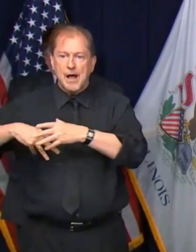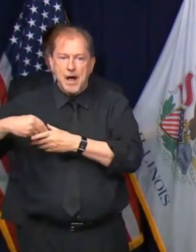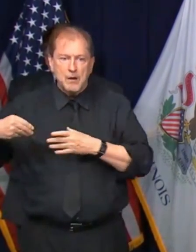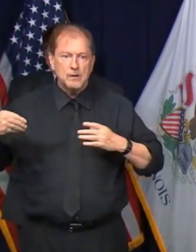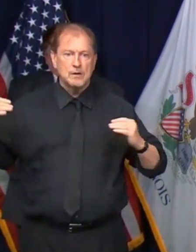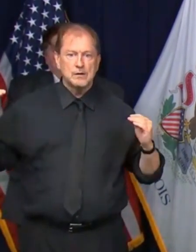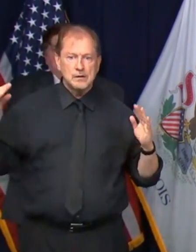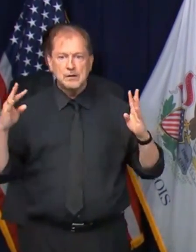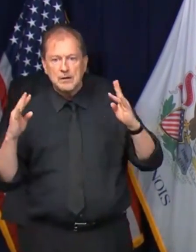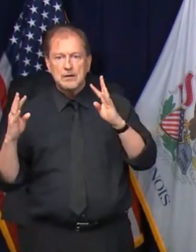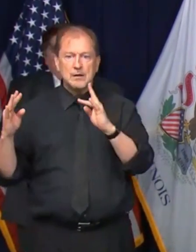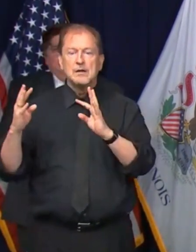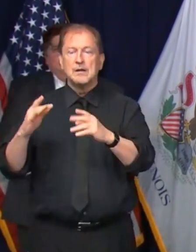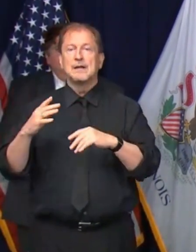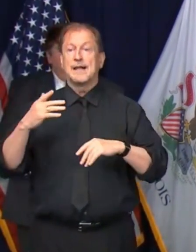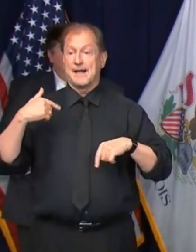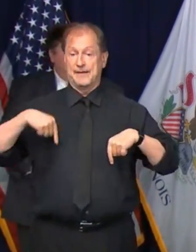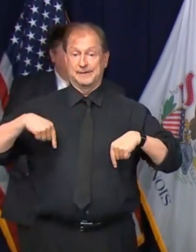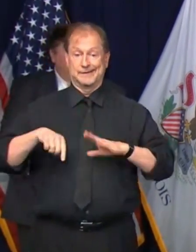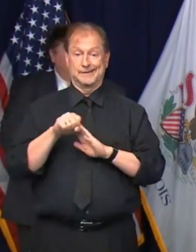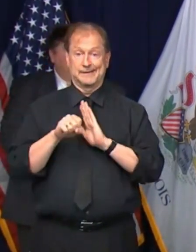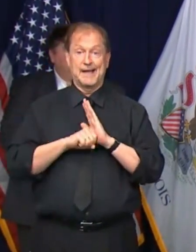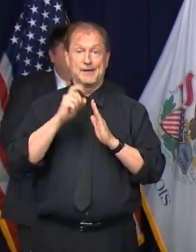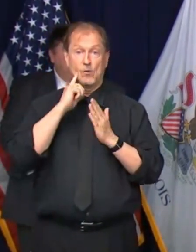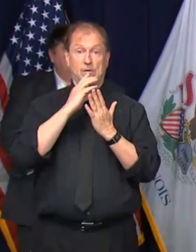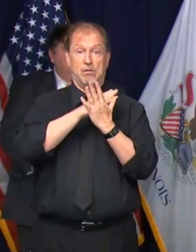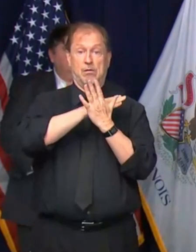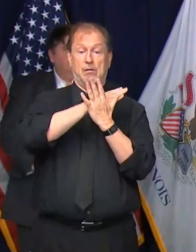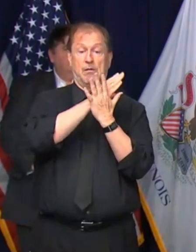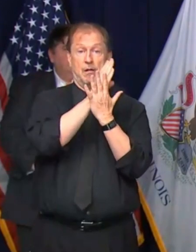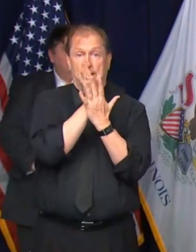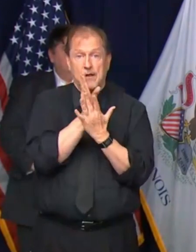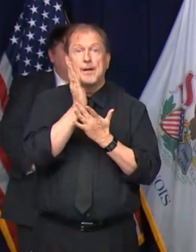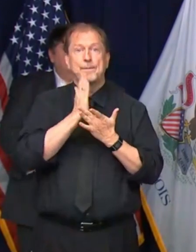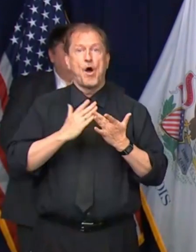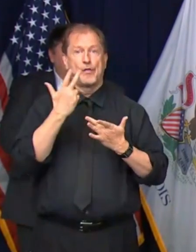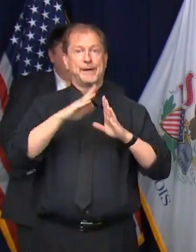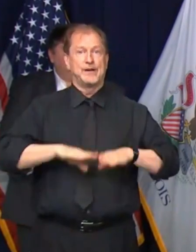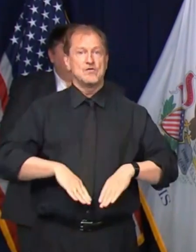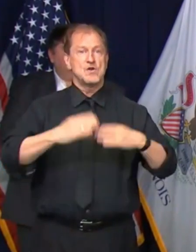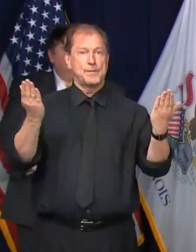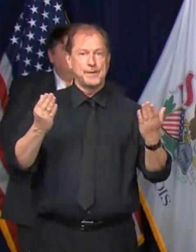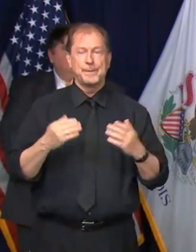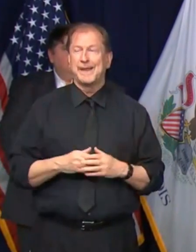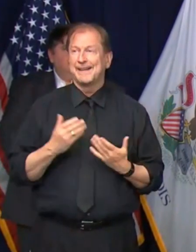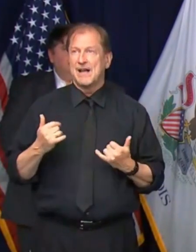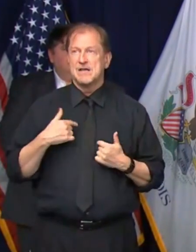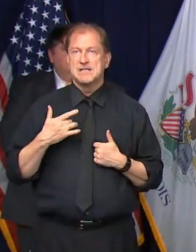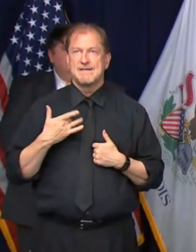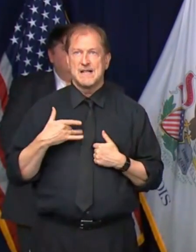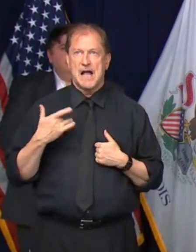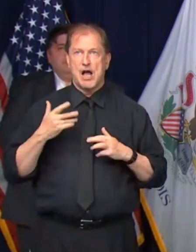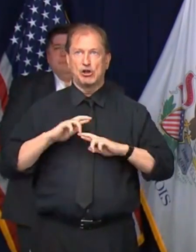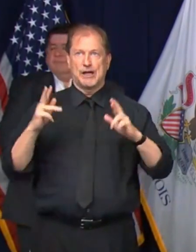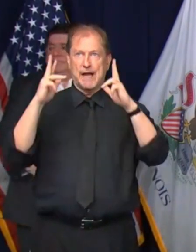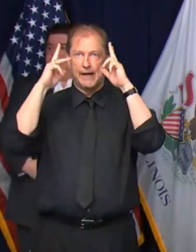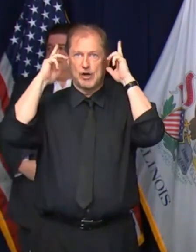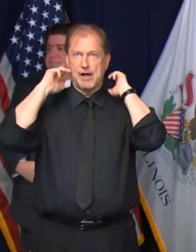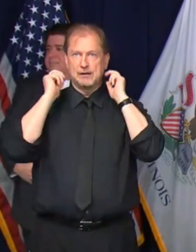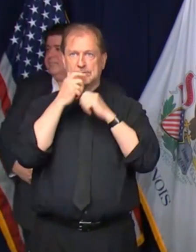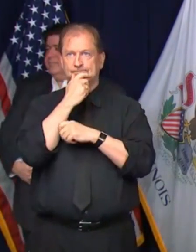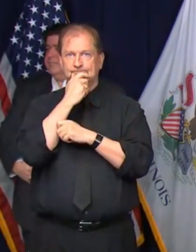to evolve into phase 3. And as you think about going for that haircut, you don't really know